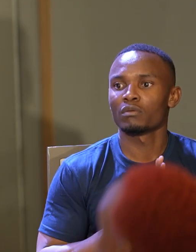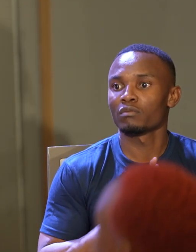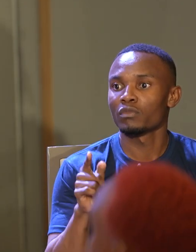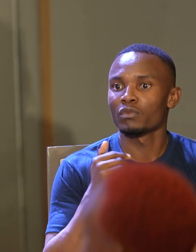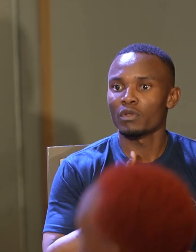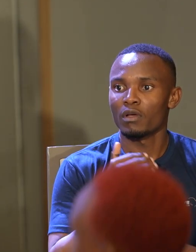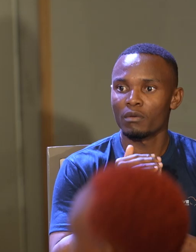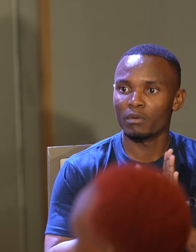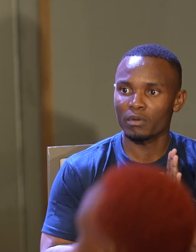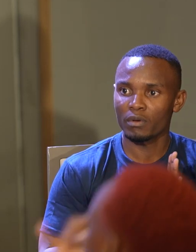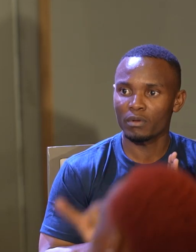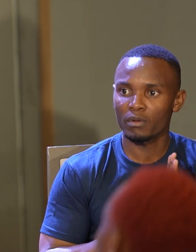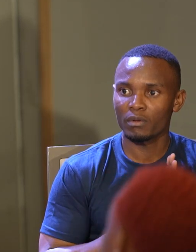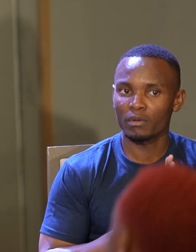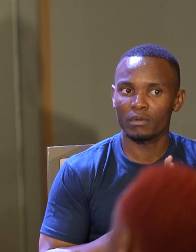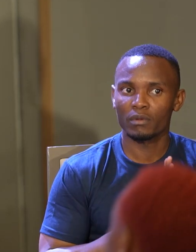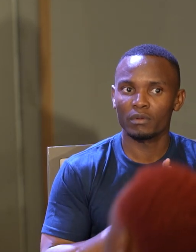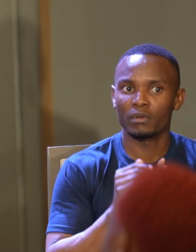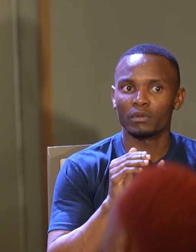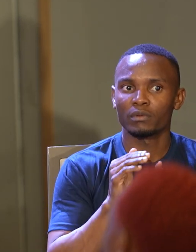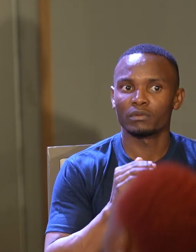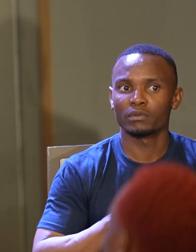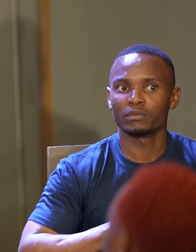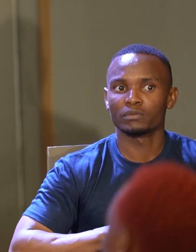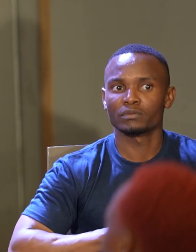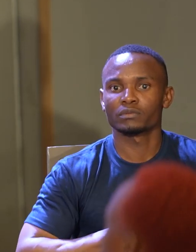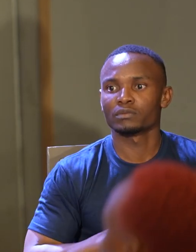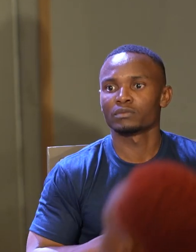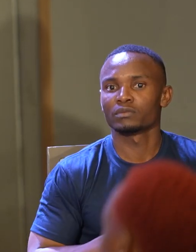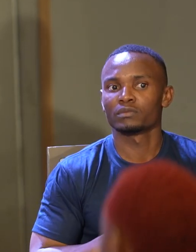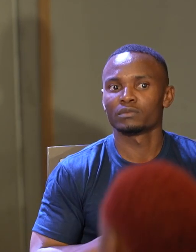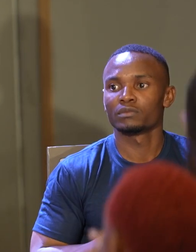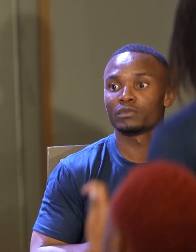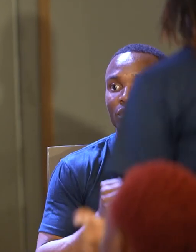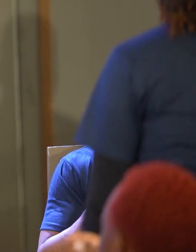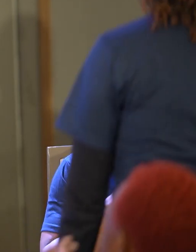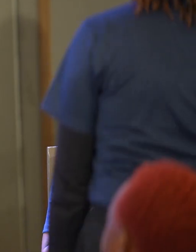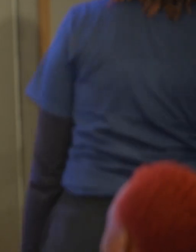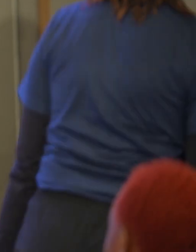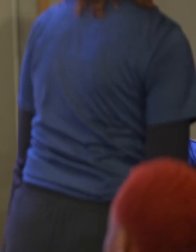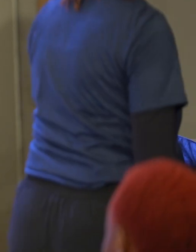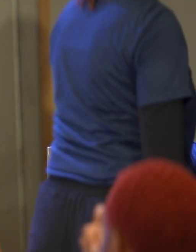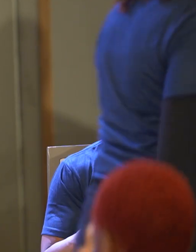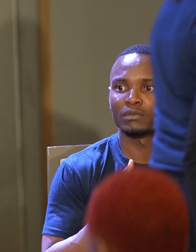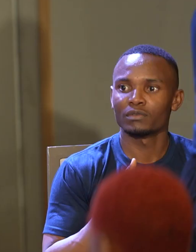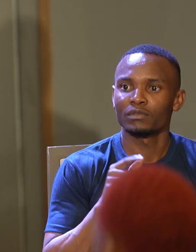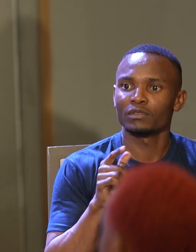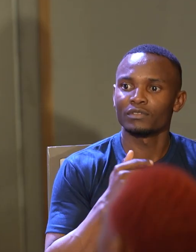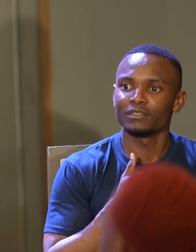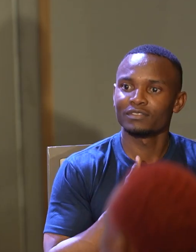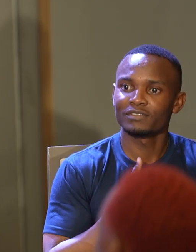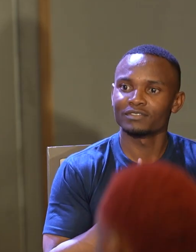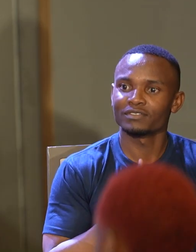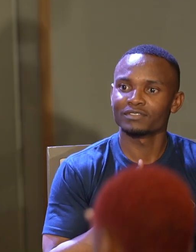was finally published in a Kenya Gazette as an official